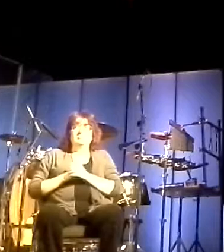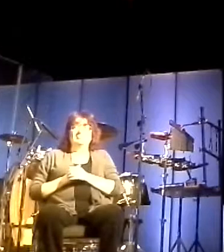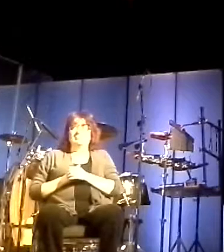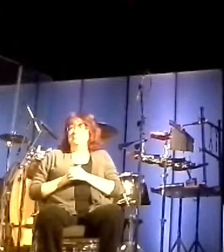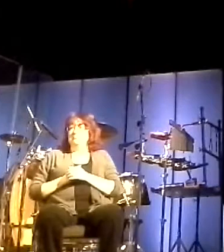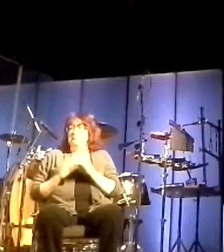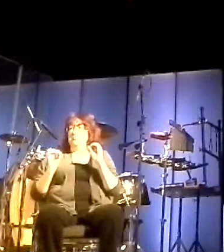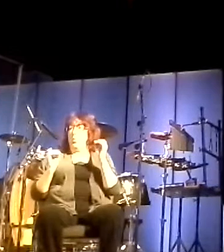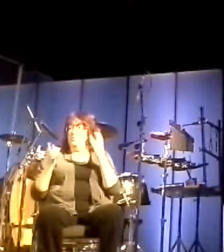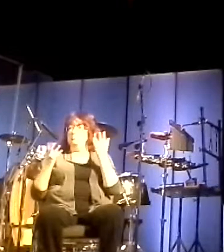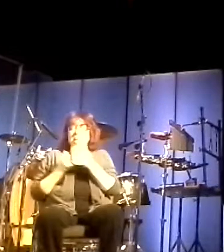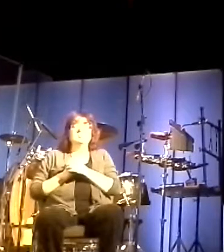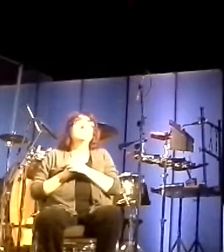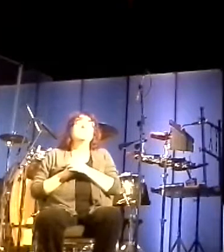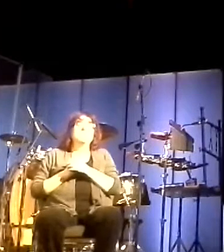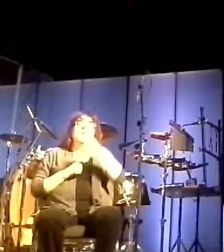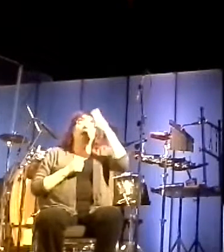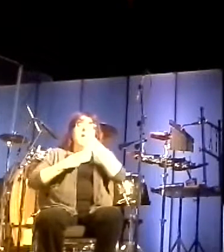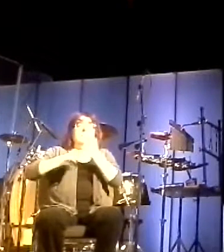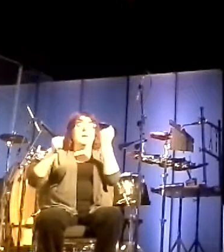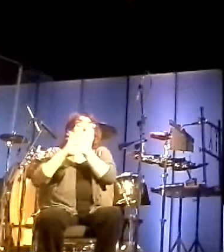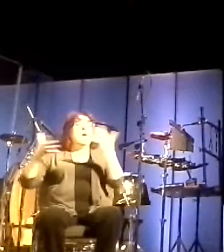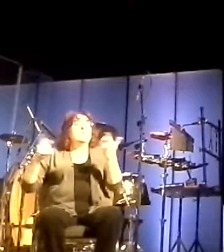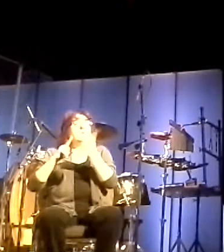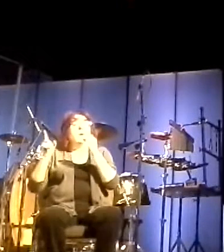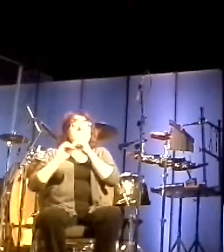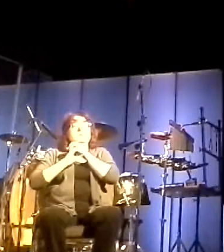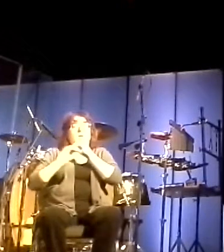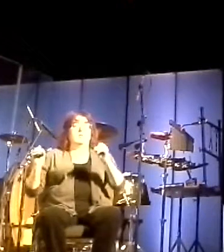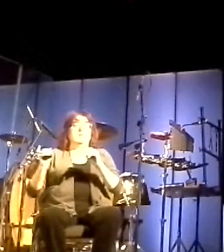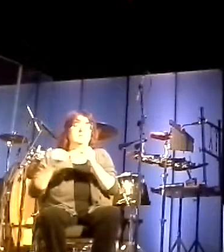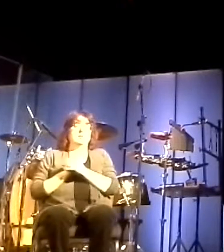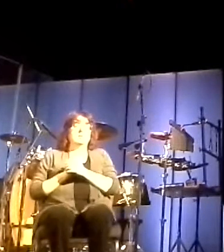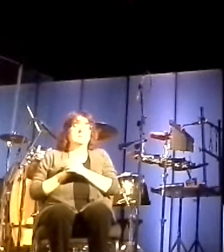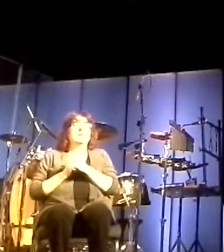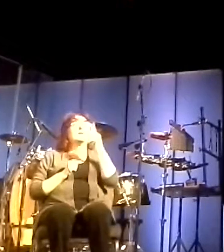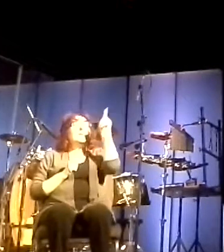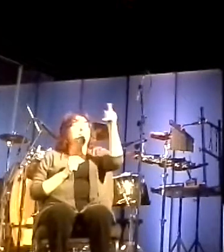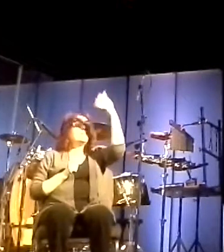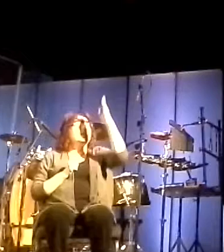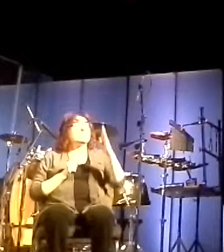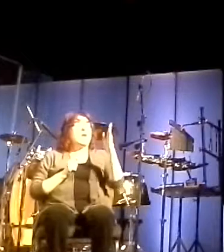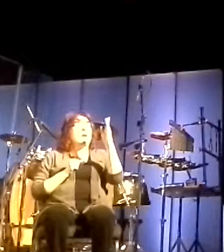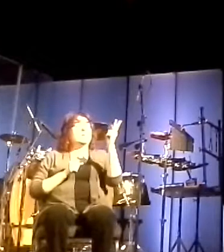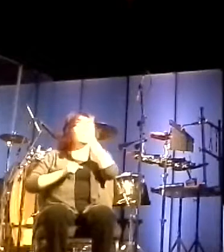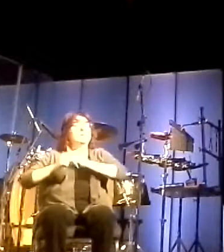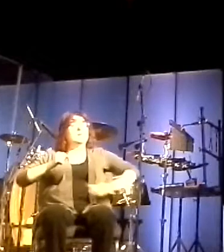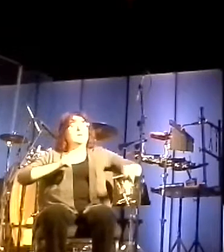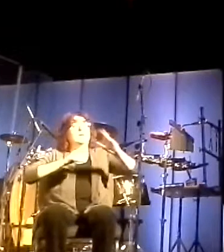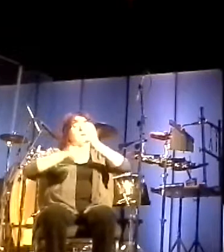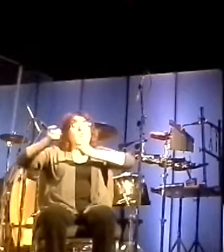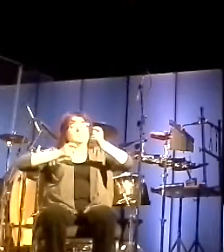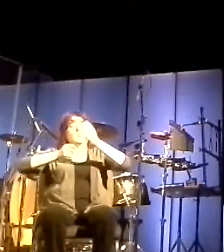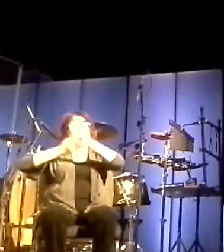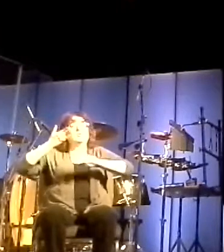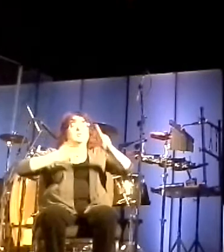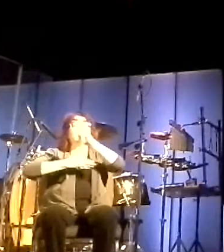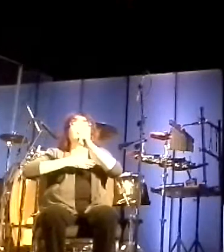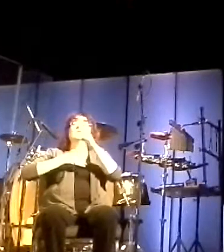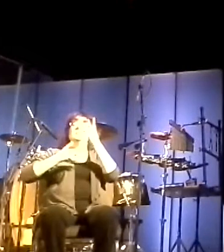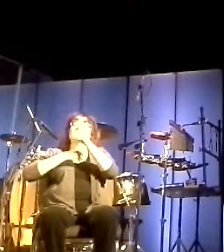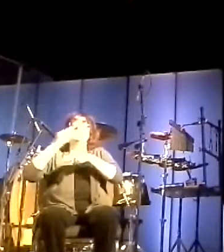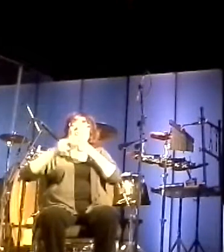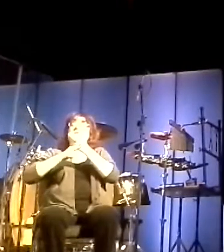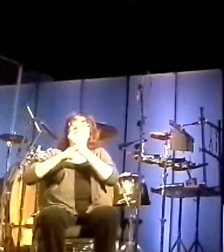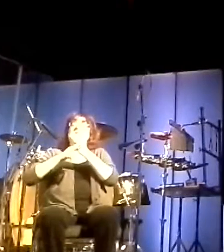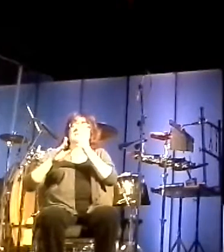That's all I want to know, okay? God created everything out of nothing because he is God, King of the universe, the great creator. You have